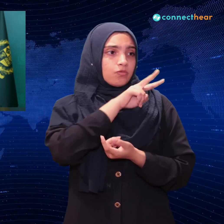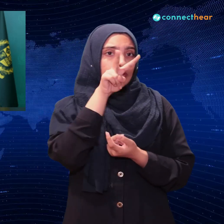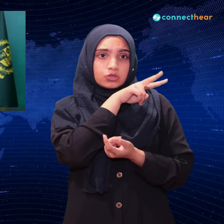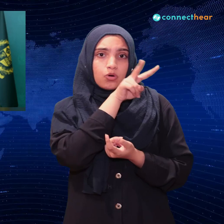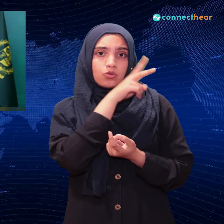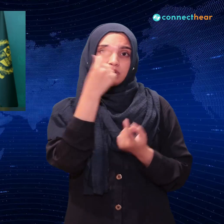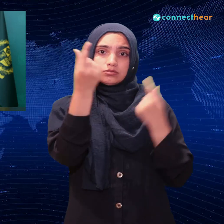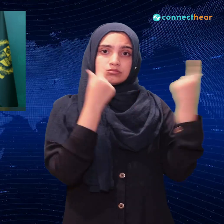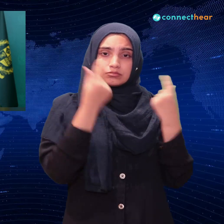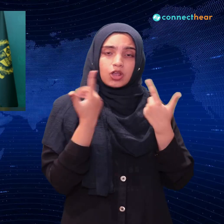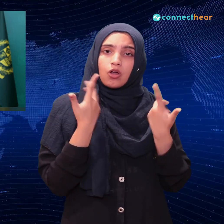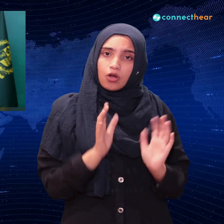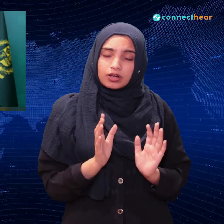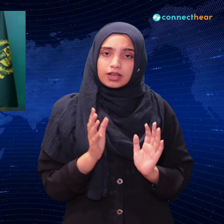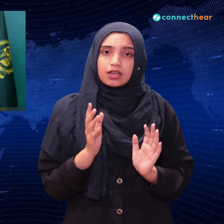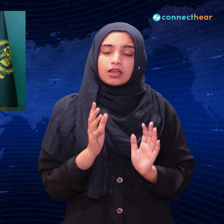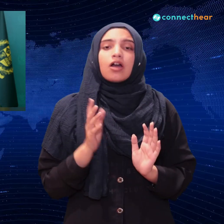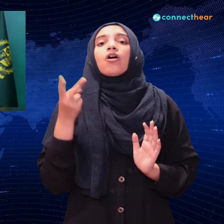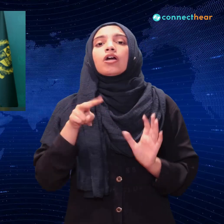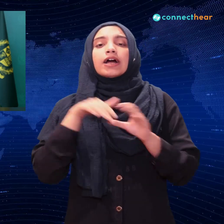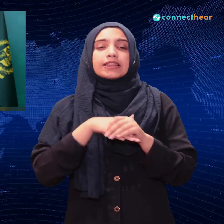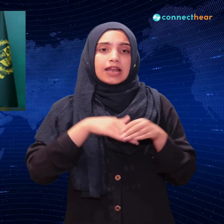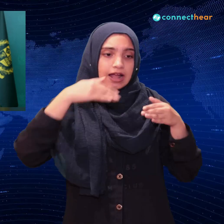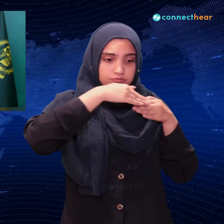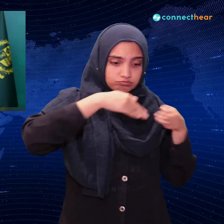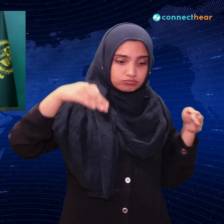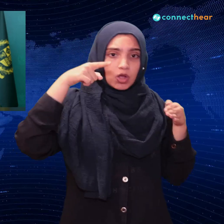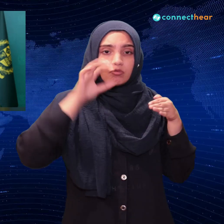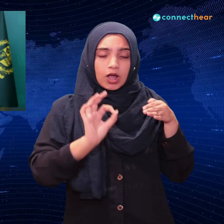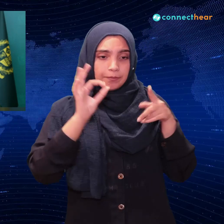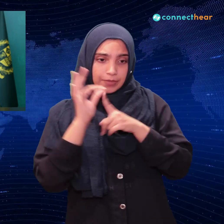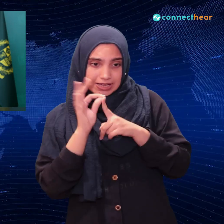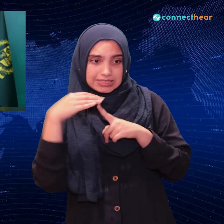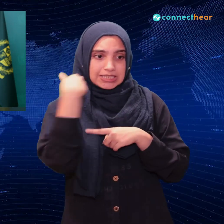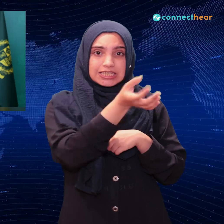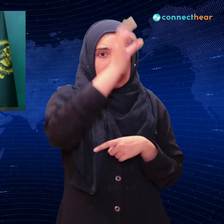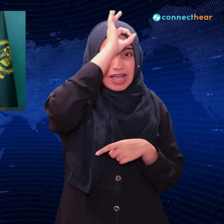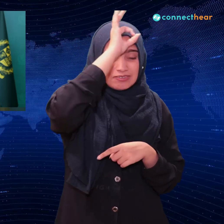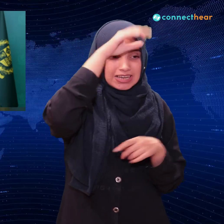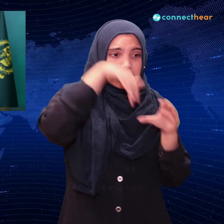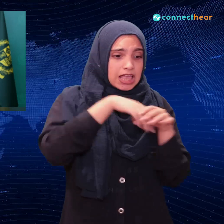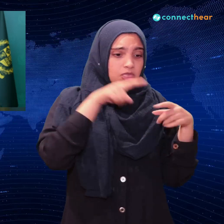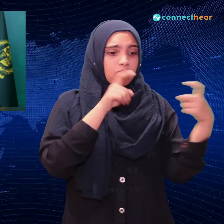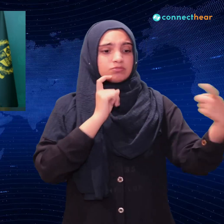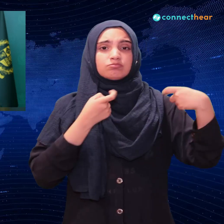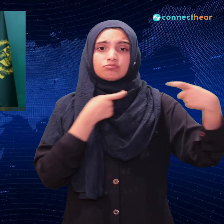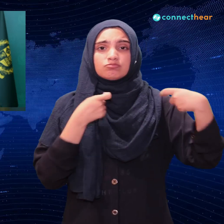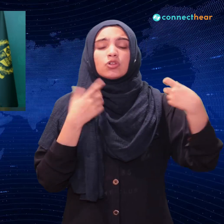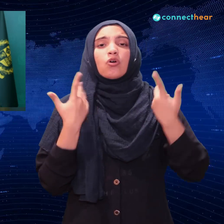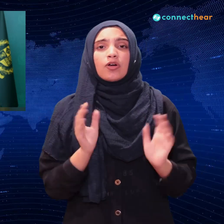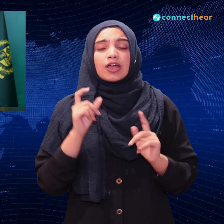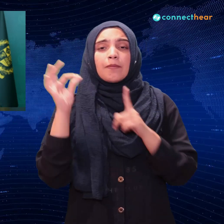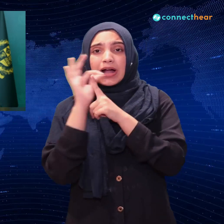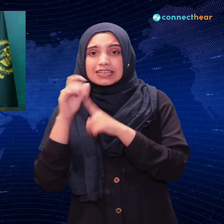the tribal belt bordering Afghanistan, the Pakistan semi-autonomous tribal belt, where no Pakistan army had been